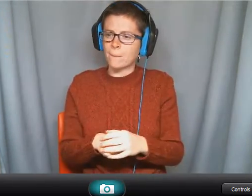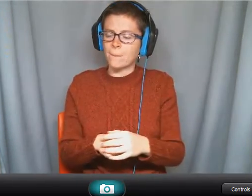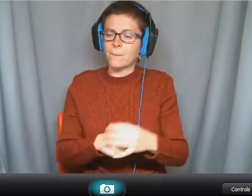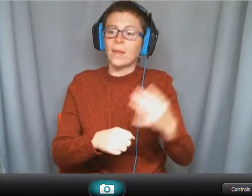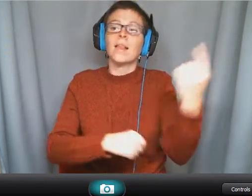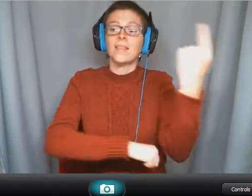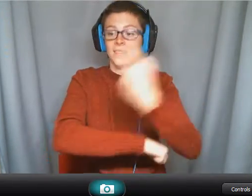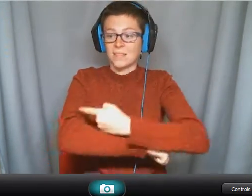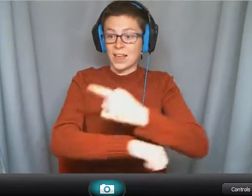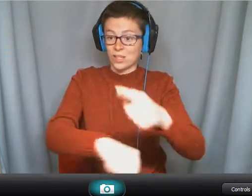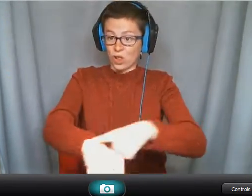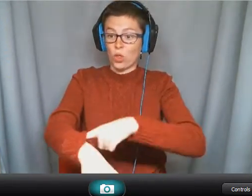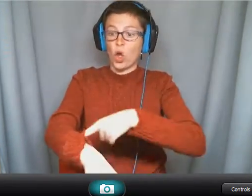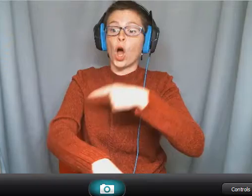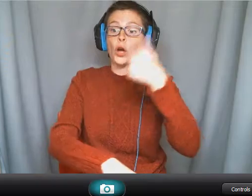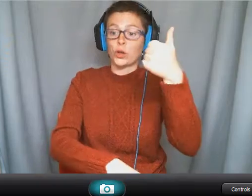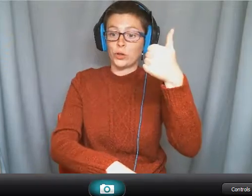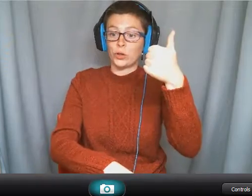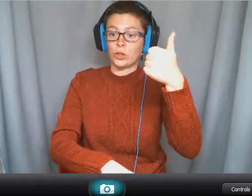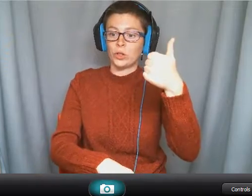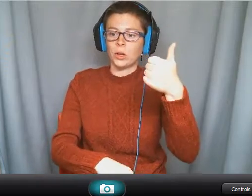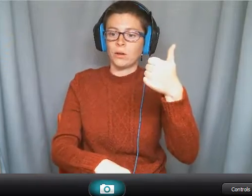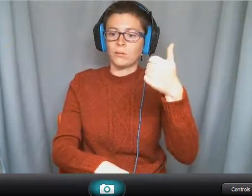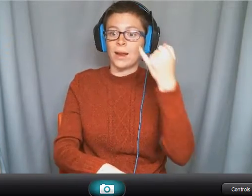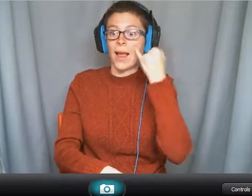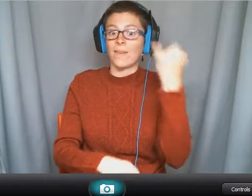longer, what else happens? The nights get shorter. The nights get